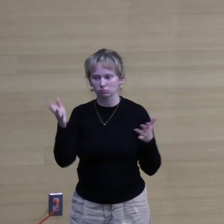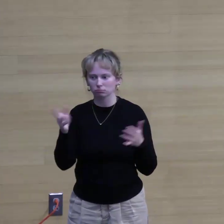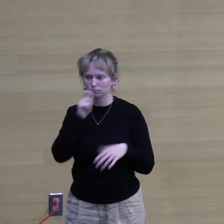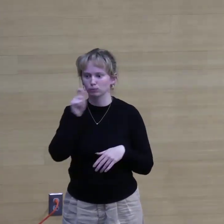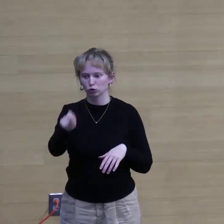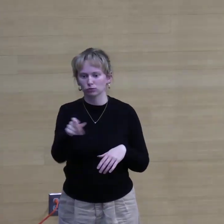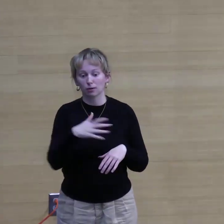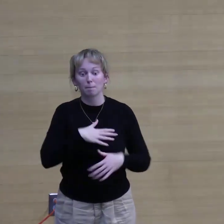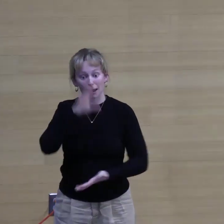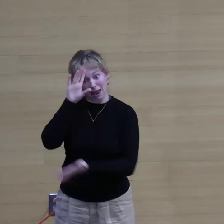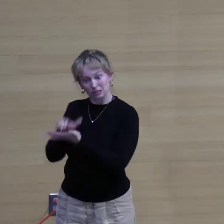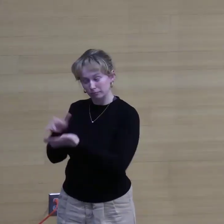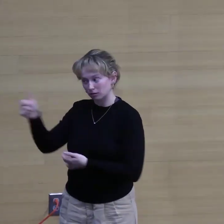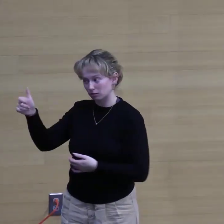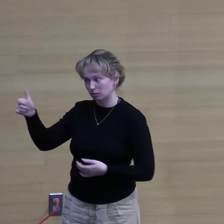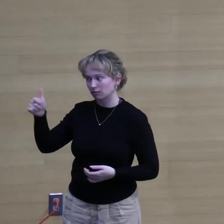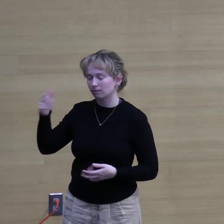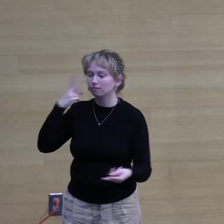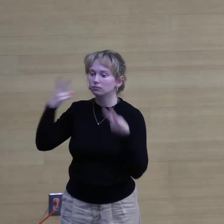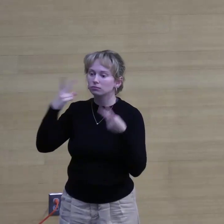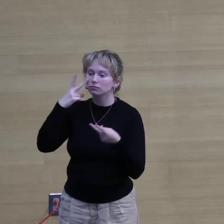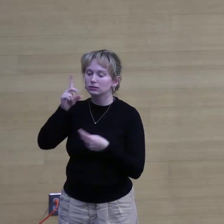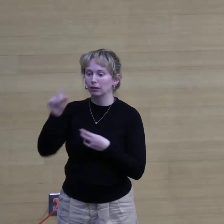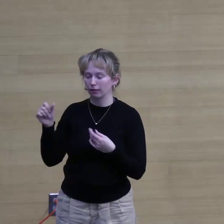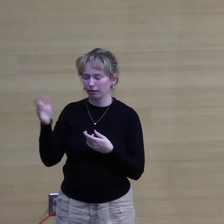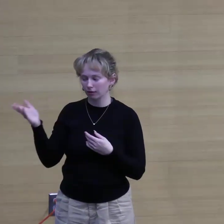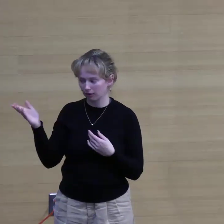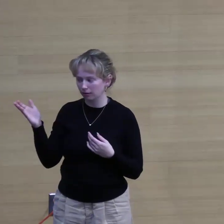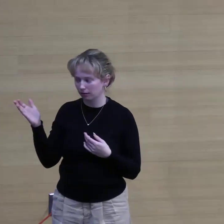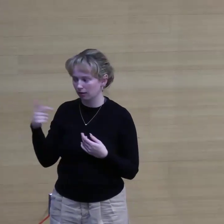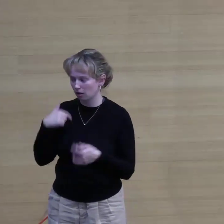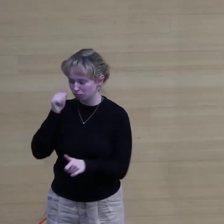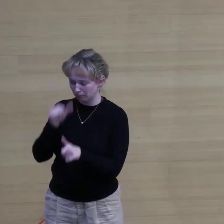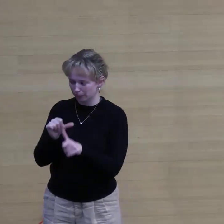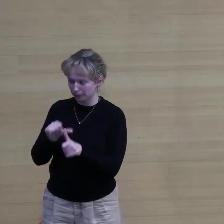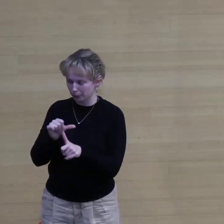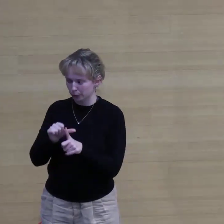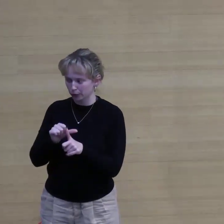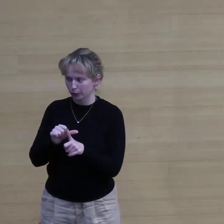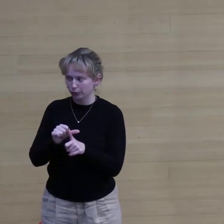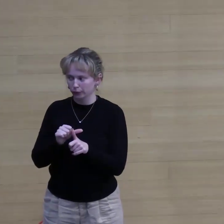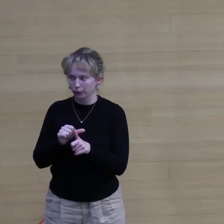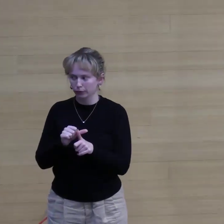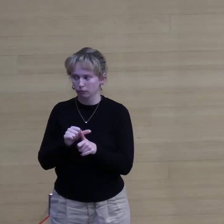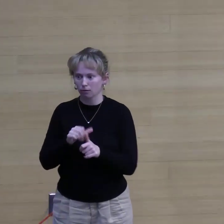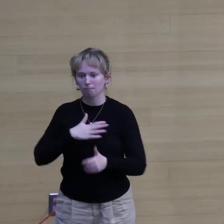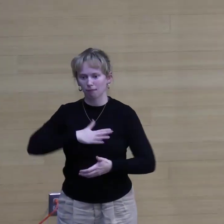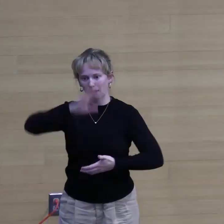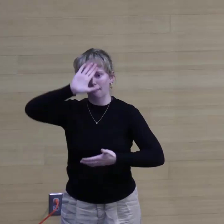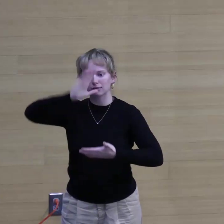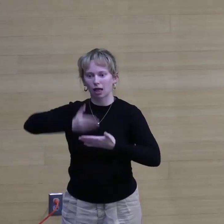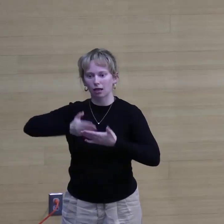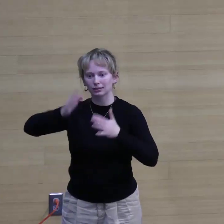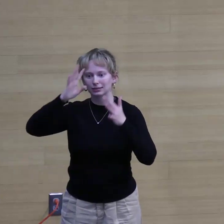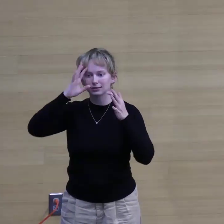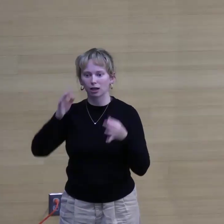You know, and my husband has a vision disability. And I remember, of all places that our son decided to ditch him, it was at